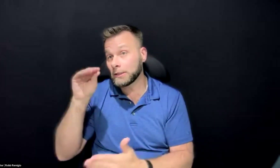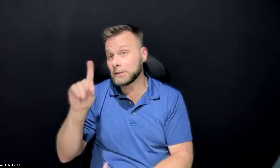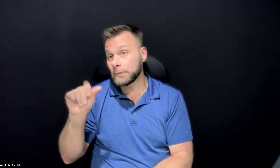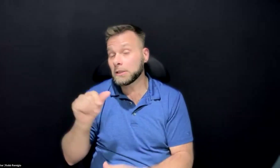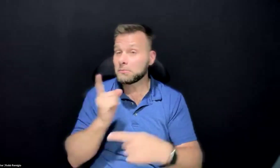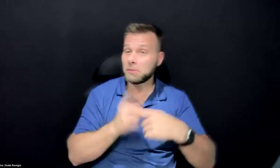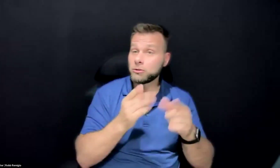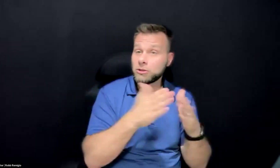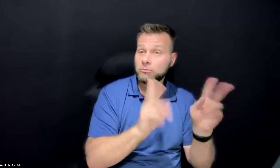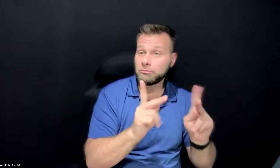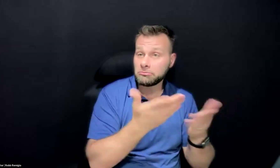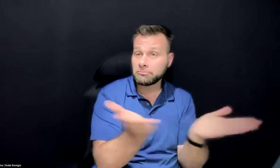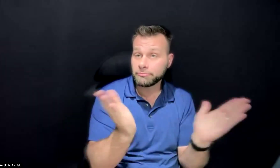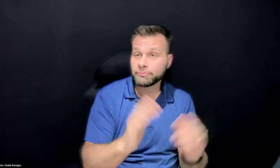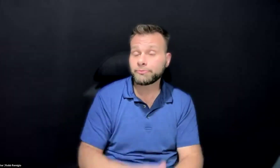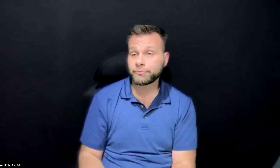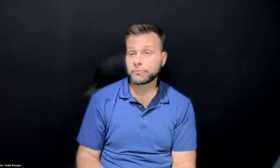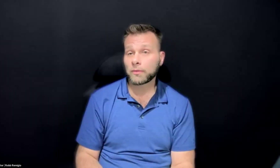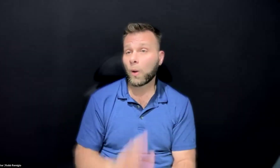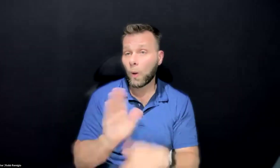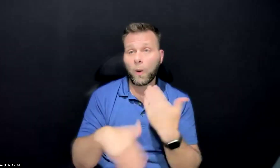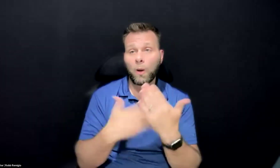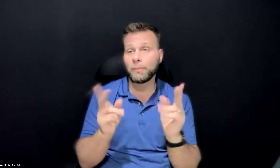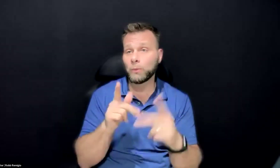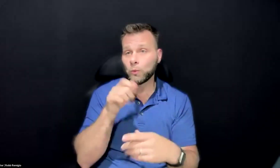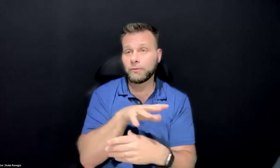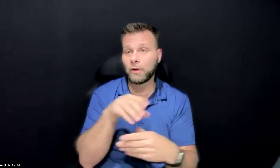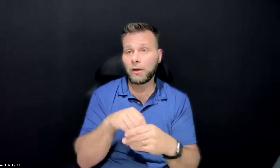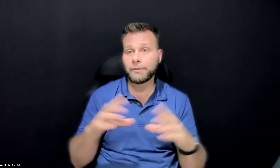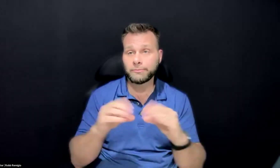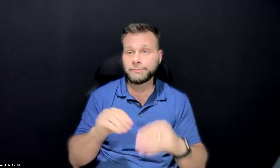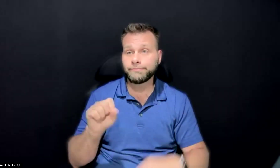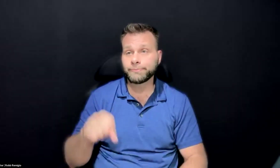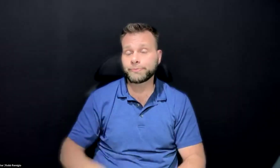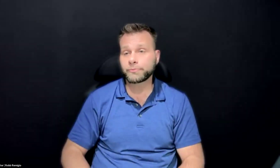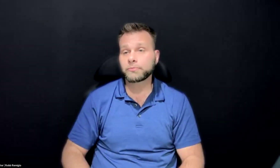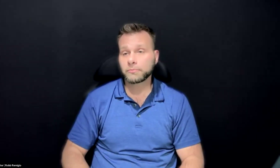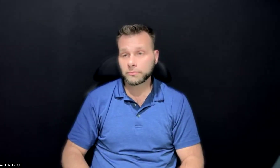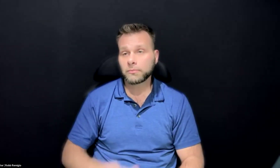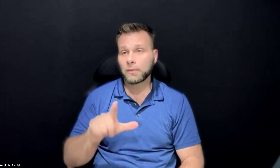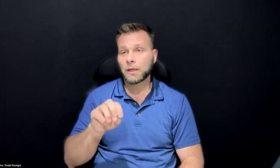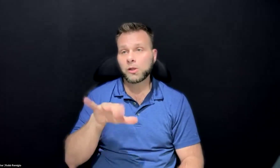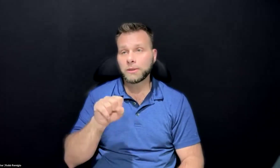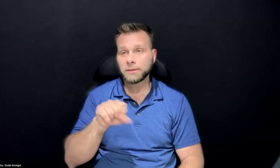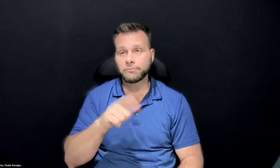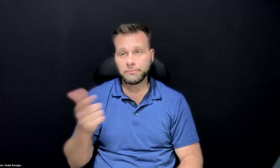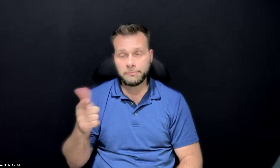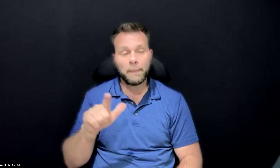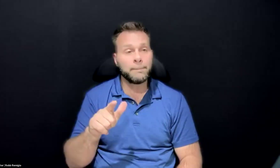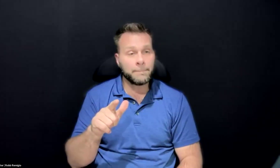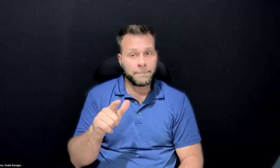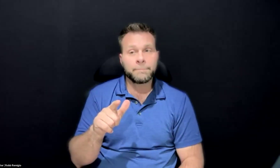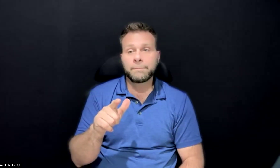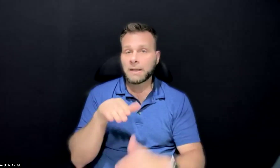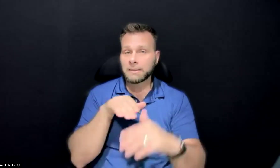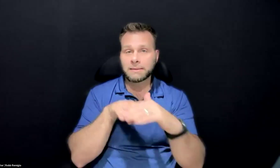for for all attendees. Accessibility is a tide that will lift all boats, and